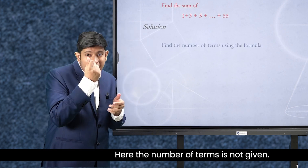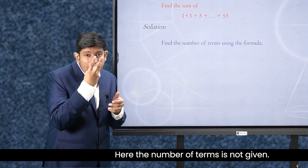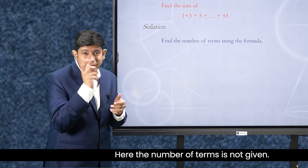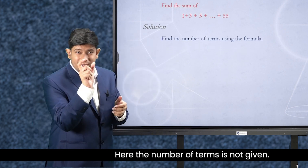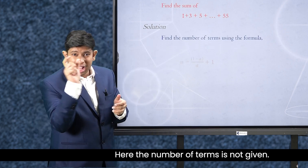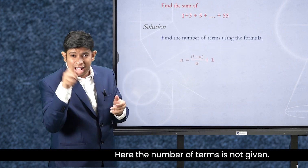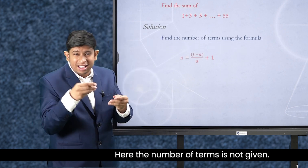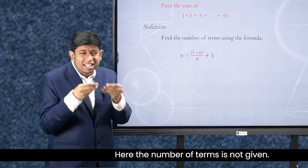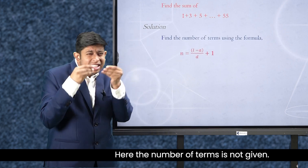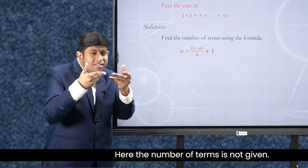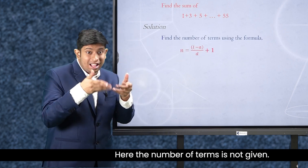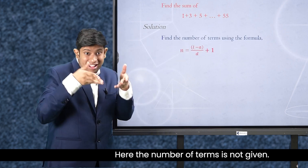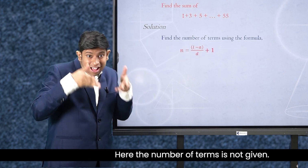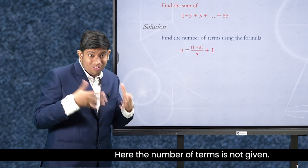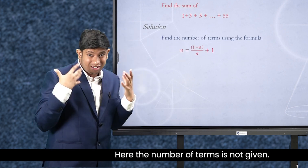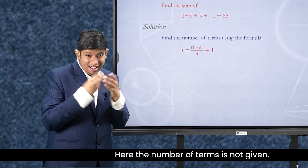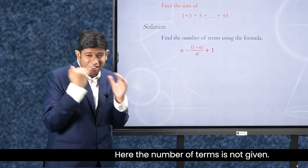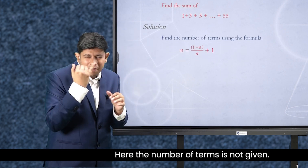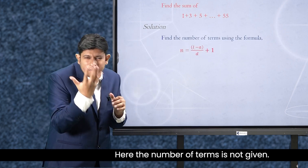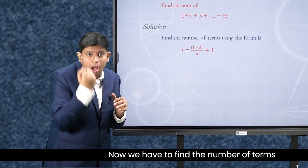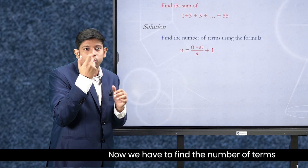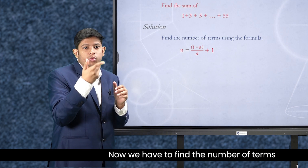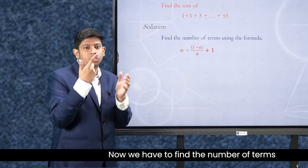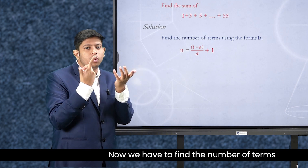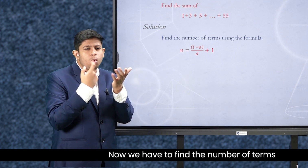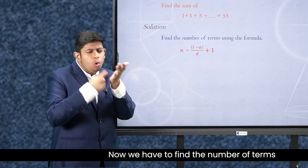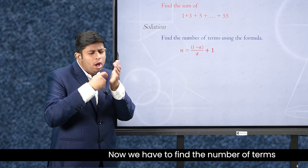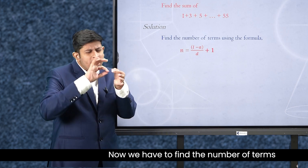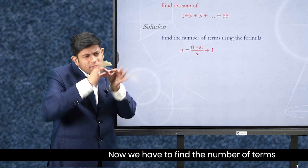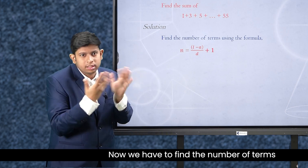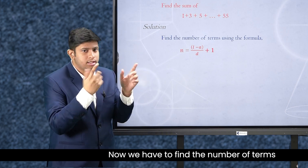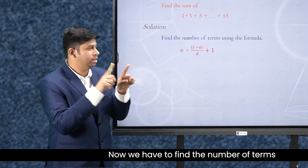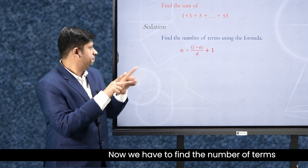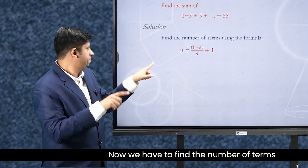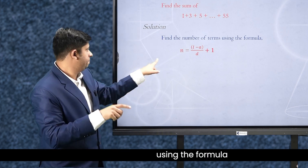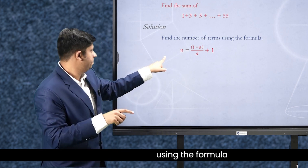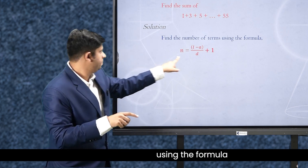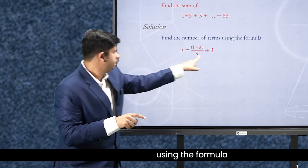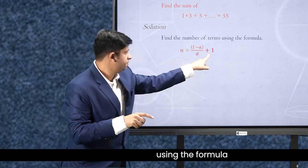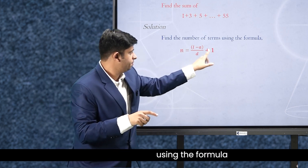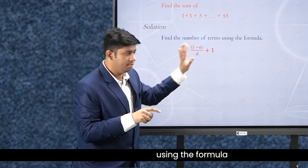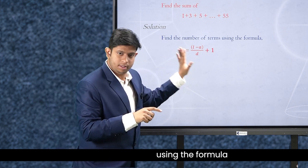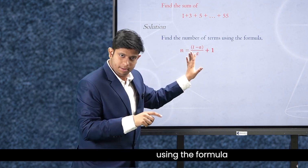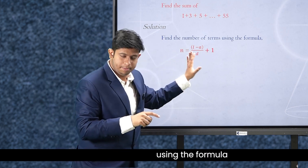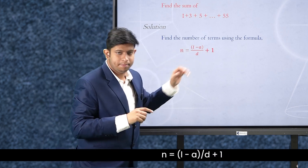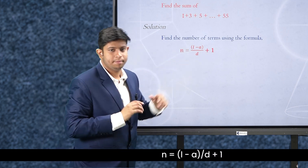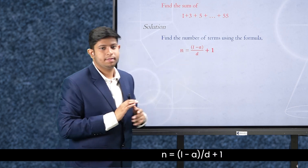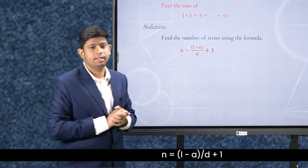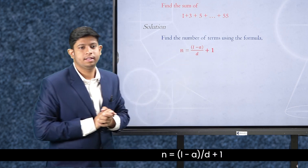the number of terms is not given. Now we have to find the number of terms using the formula n is equal to